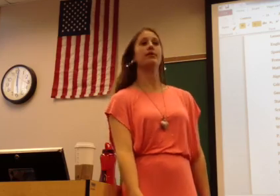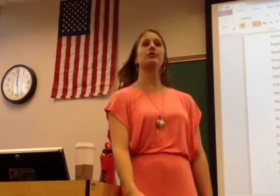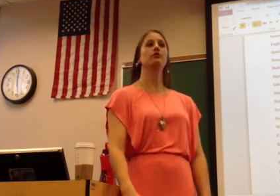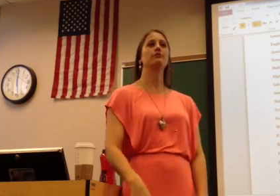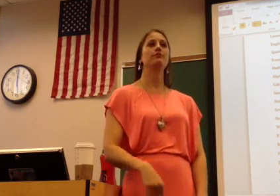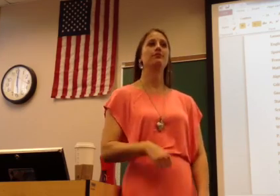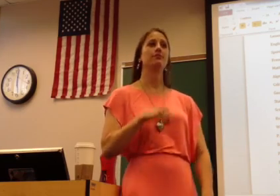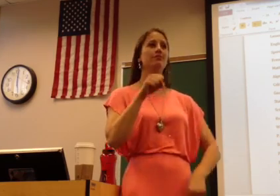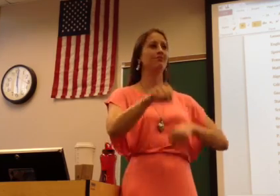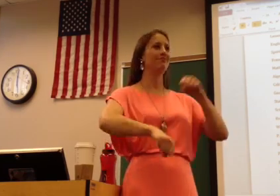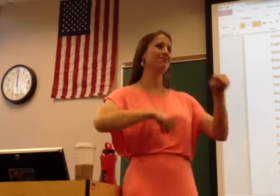Bicycle.